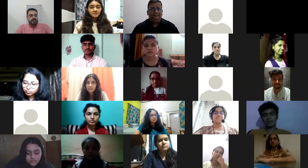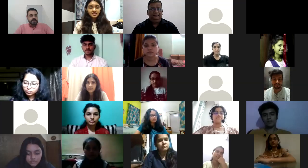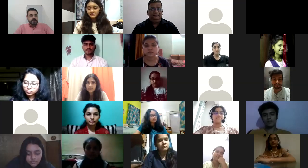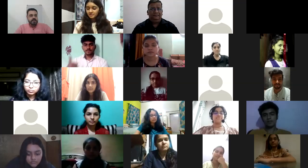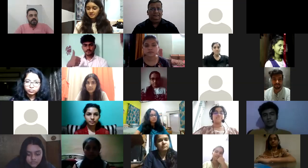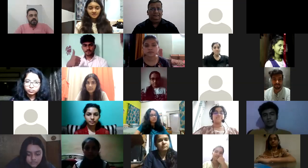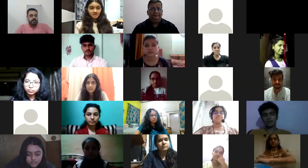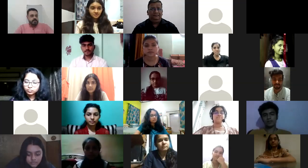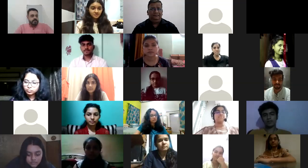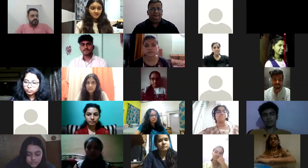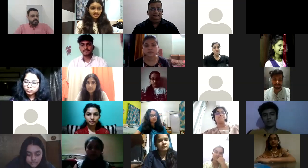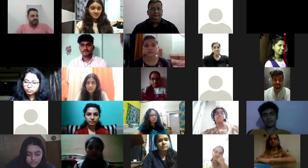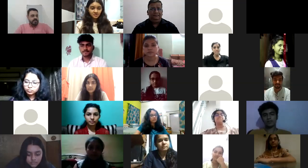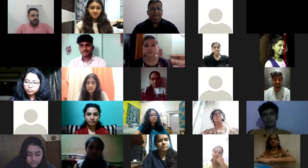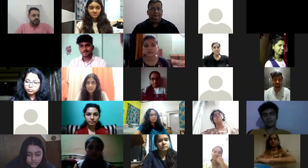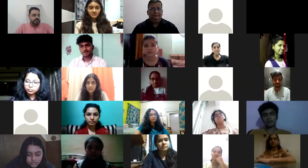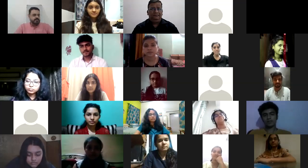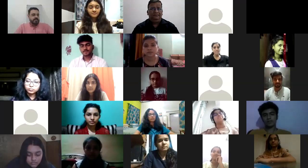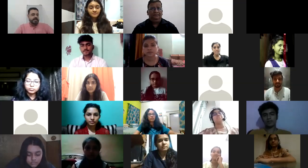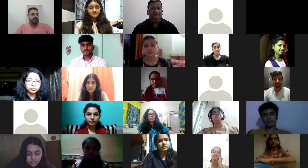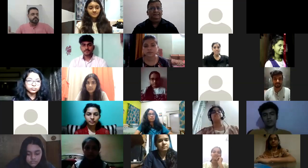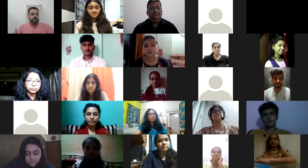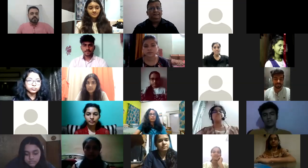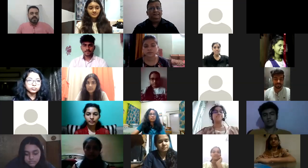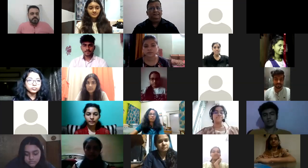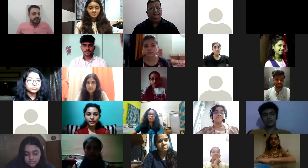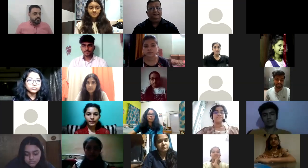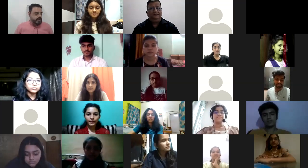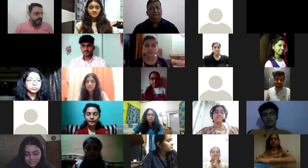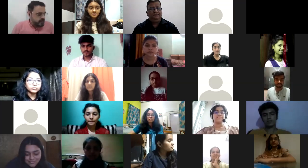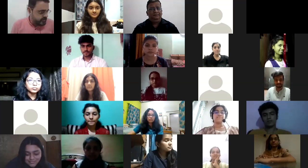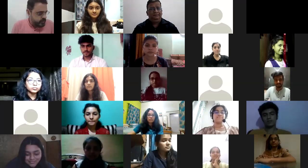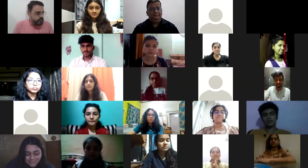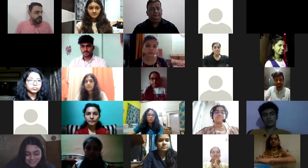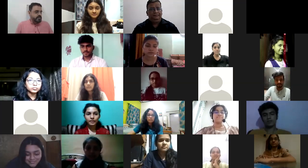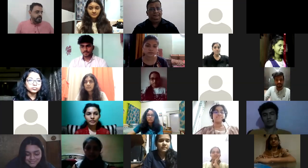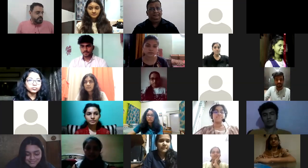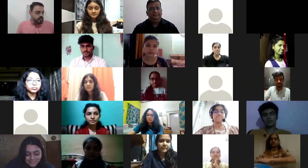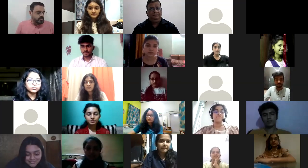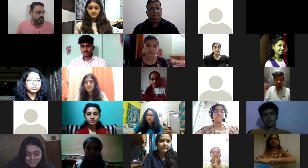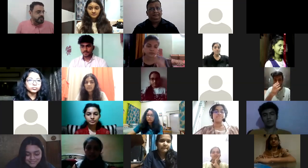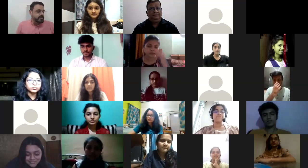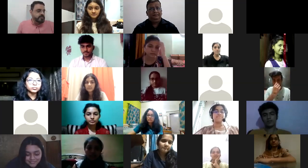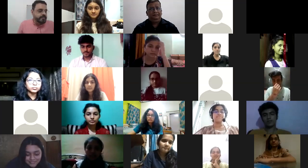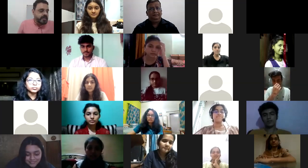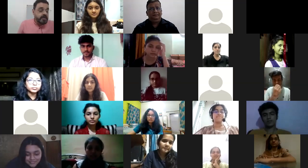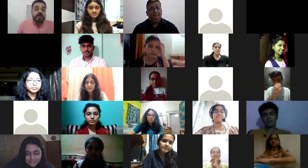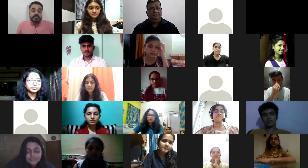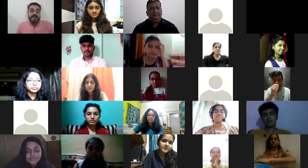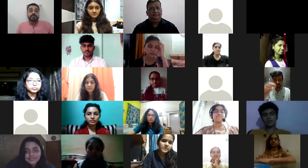Yeah, sir. You can continue for 5 minutes. Madam. So something that you as students would like to use, you know, in your school, college, you know, sign for